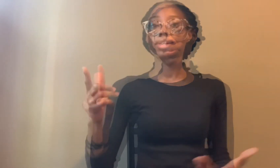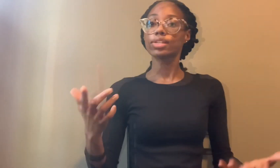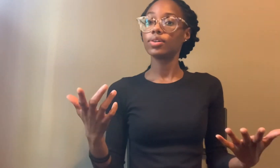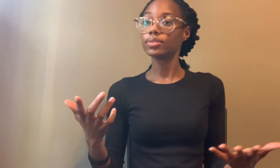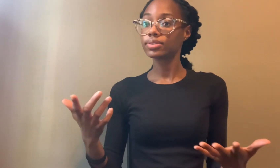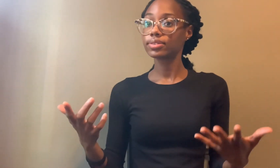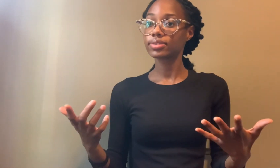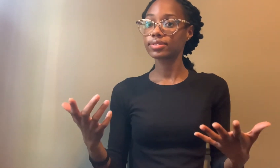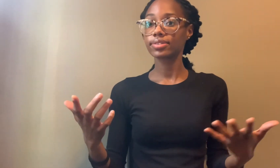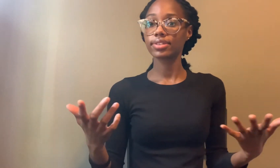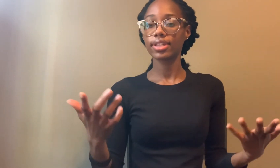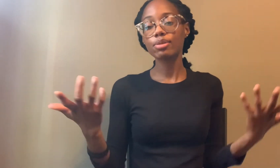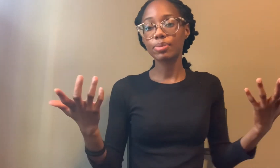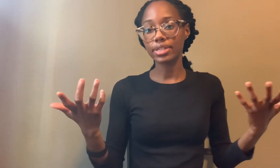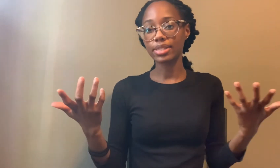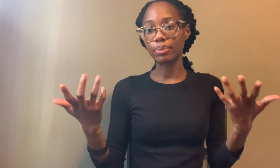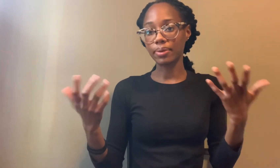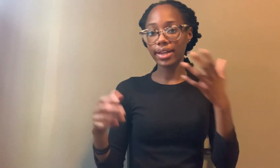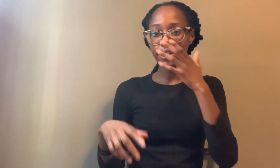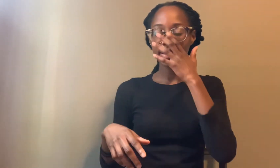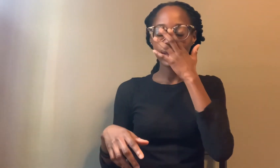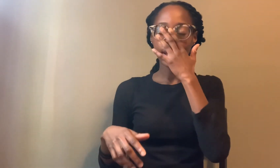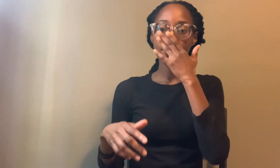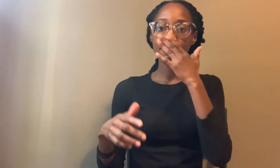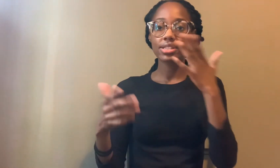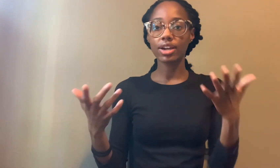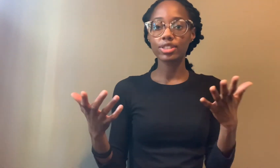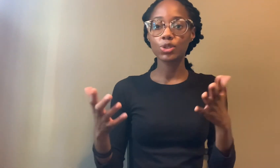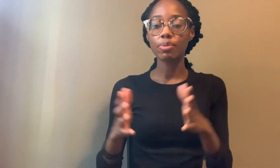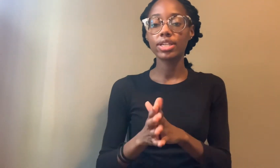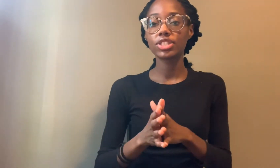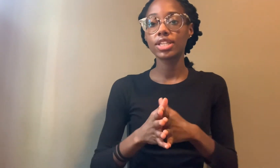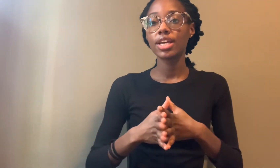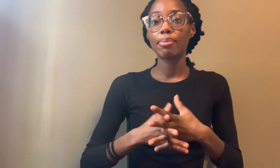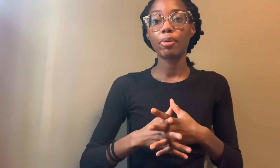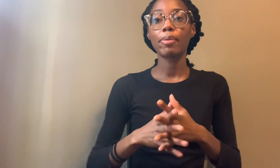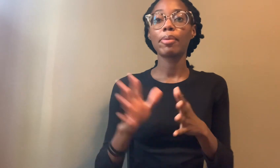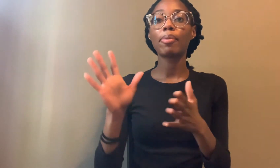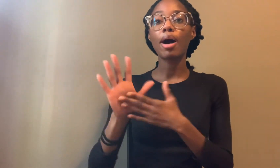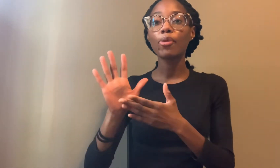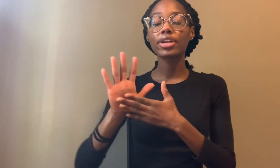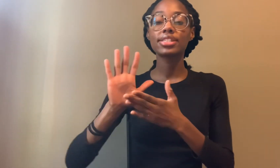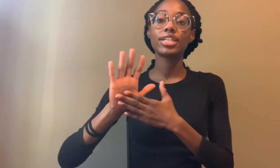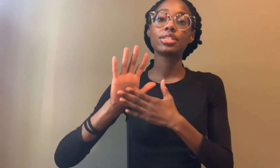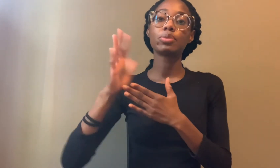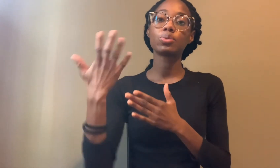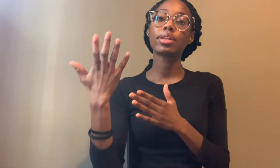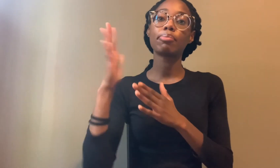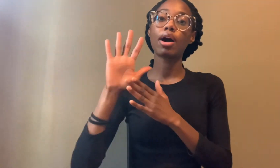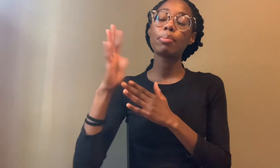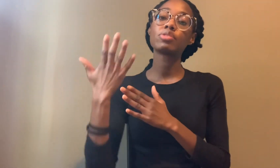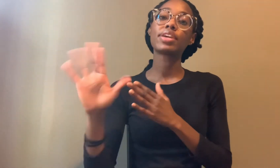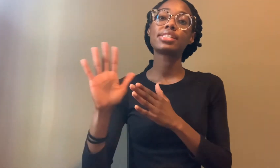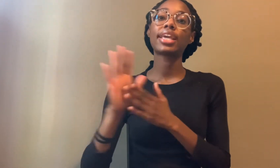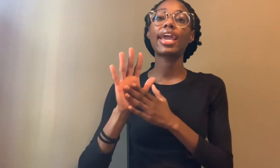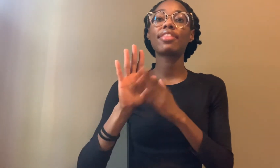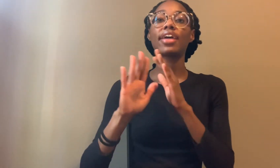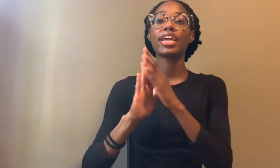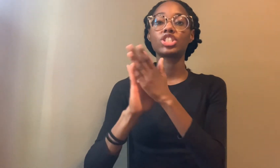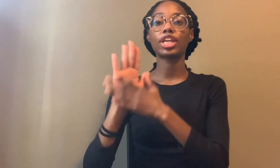So that was pretty simple, right? Alphabets aren't too much, but remember palm orientation, which way the palm is facing, and the hand shape